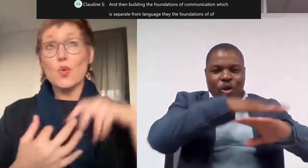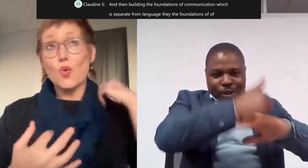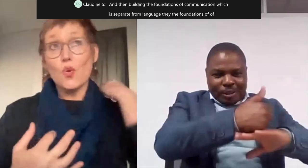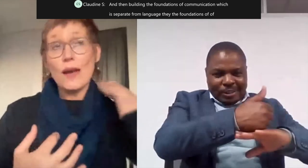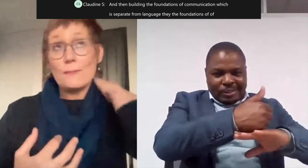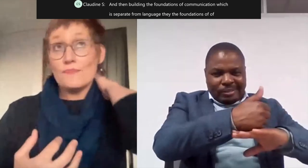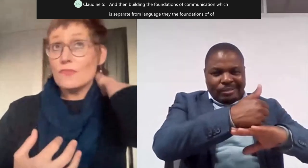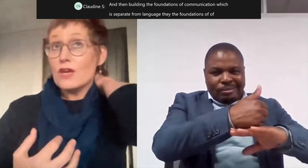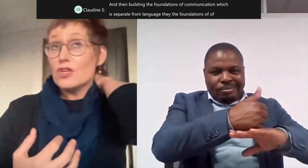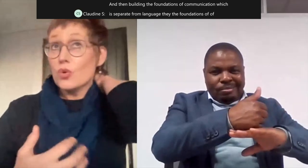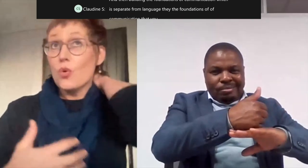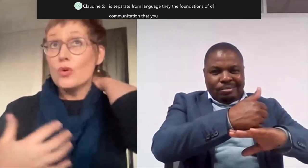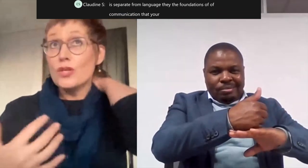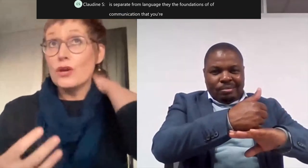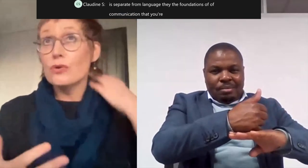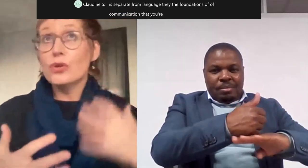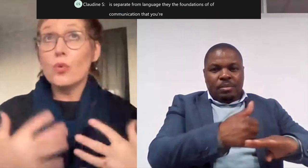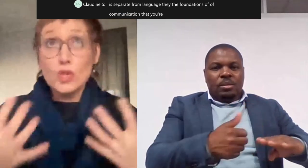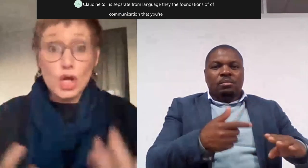that